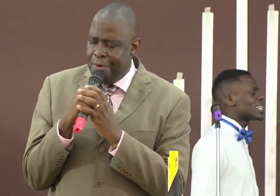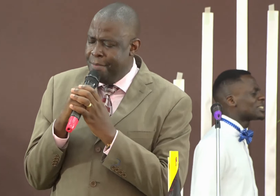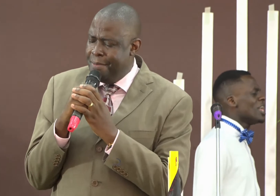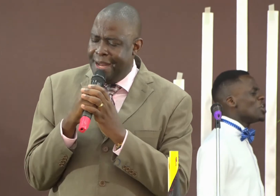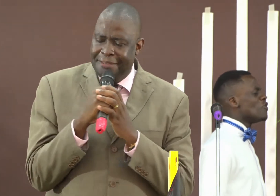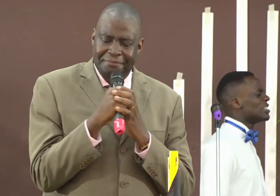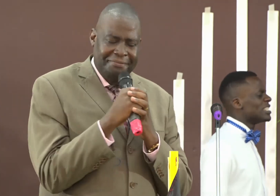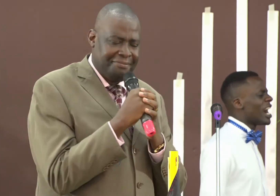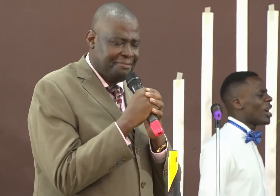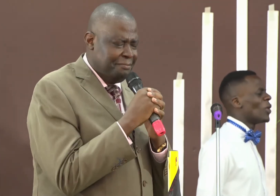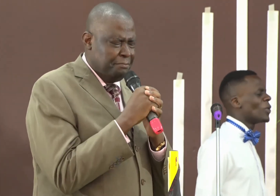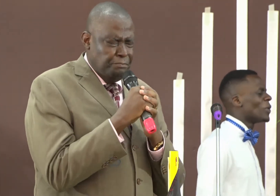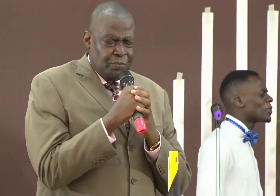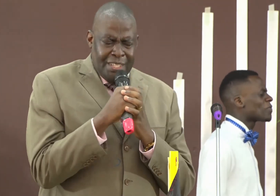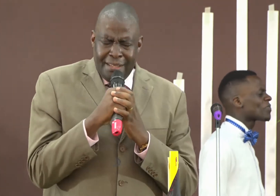yendelebwematambalabamama